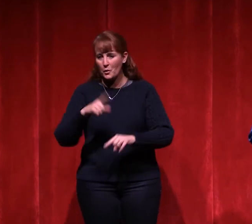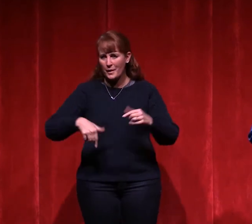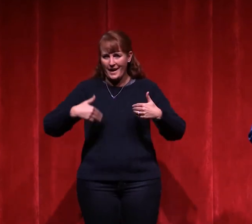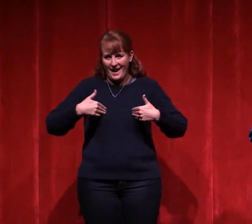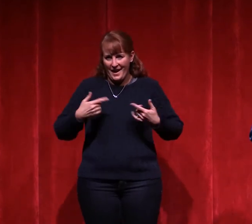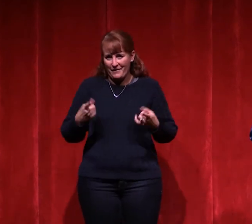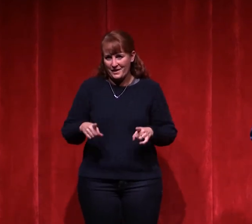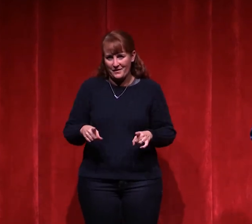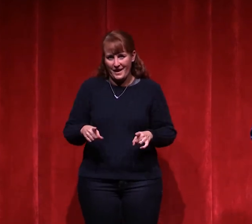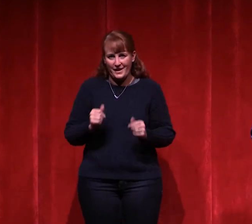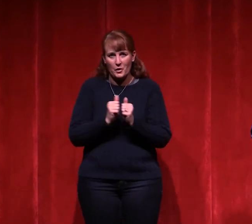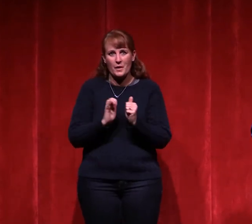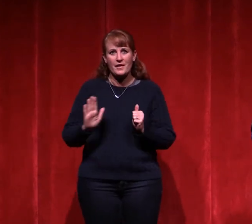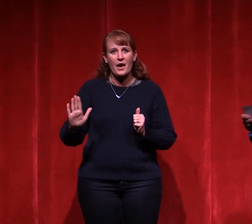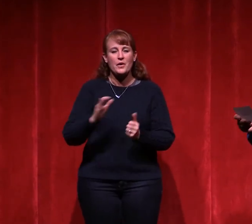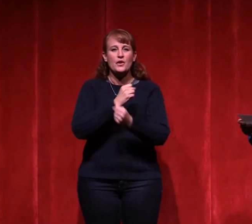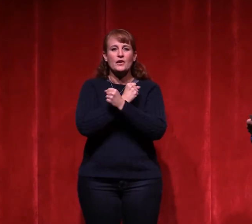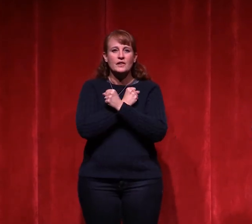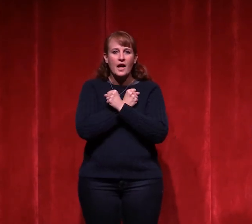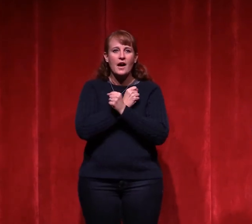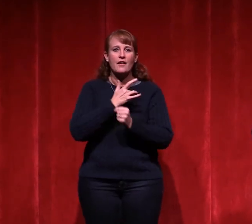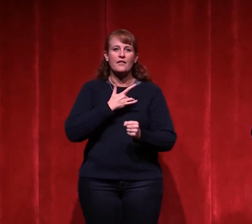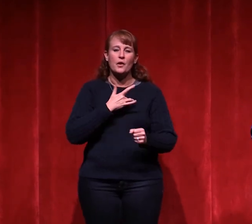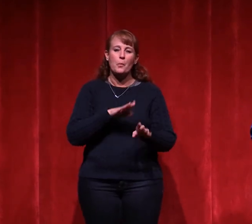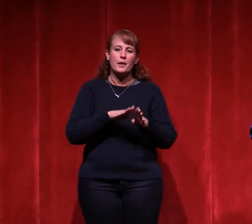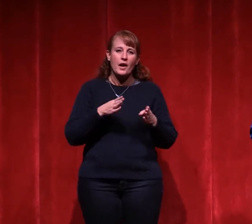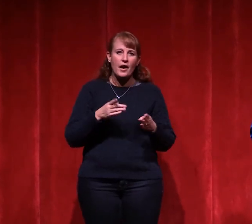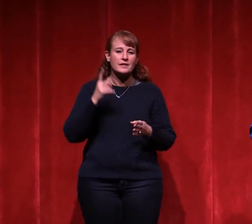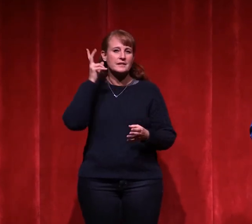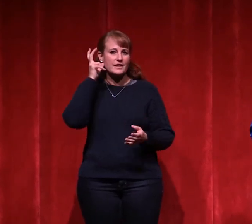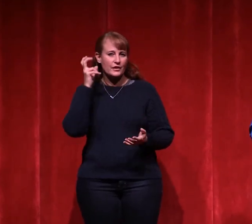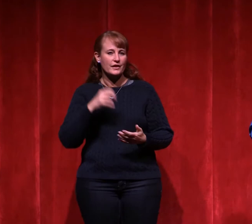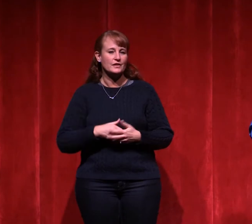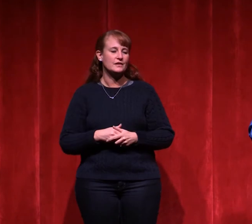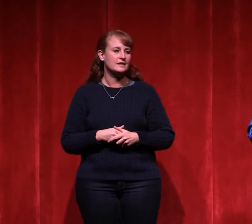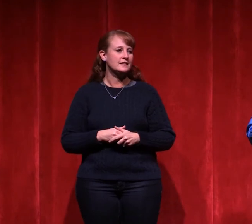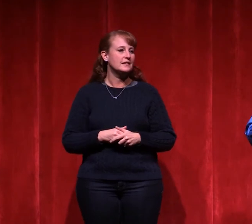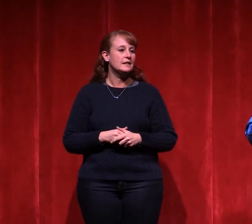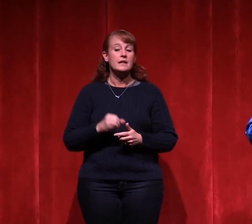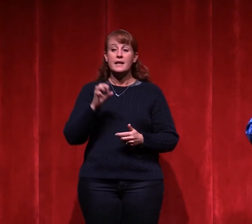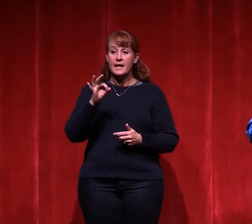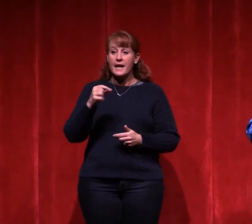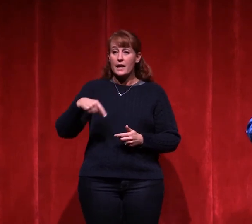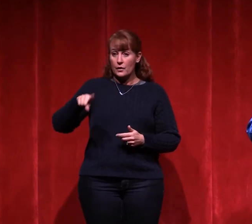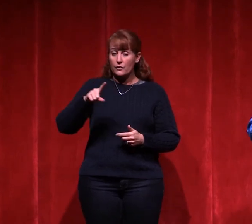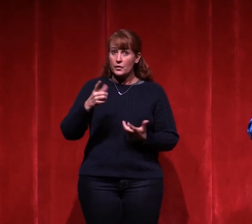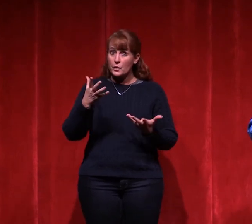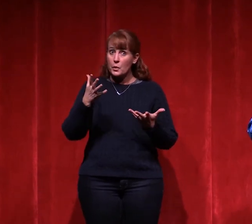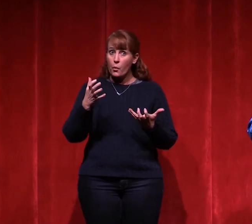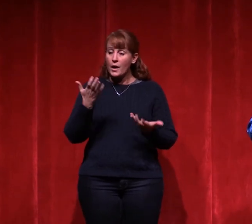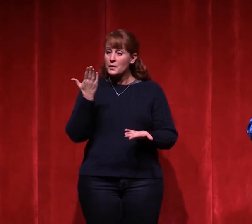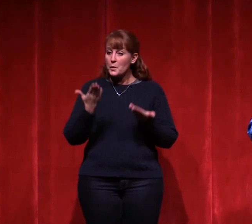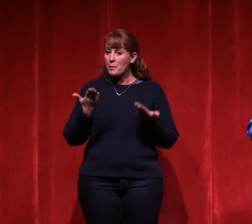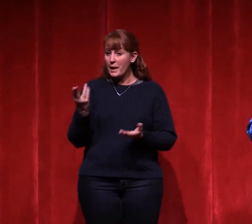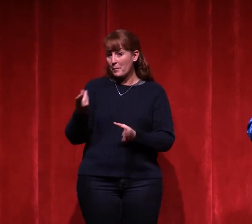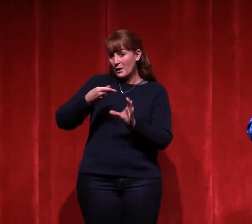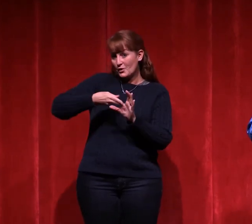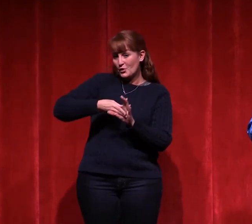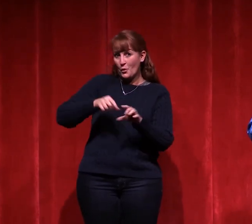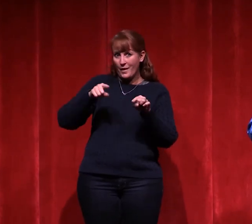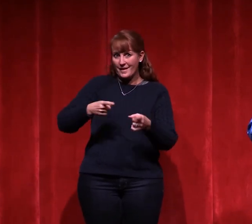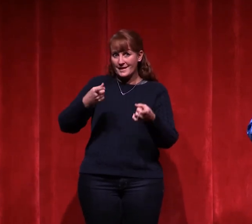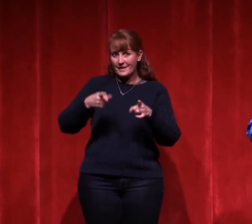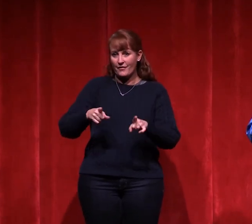happen. Without your loves, your open hearts, and your open ears. If you are interested in potentially joining Tell Us